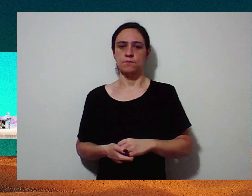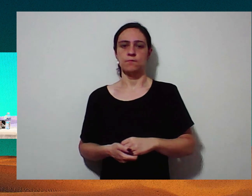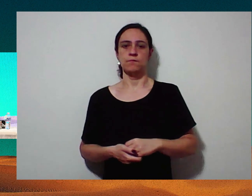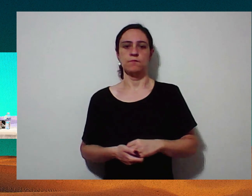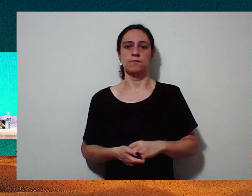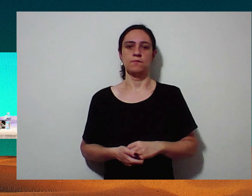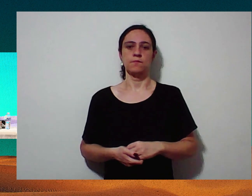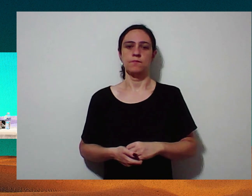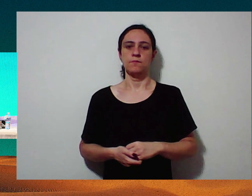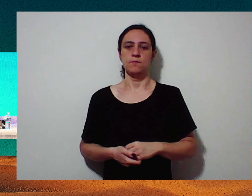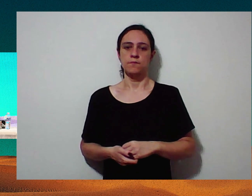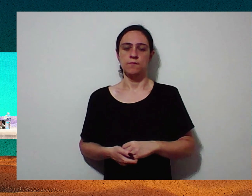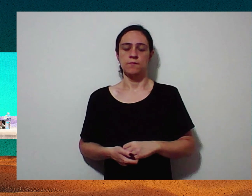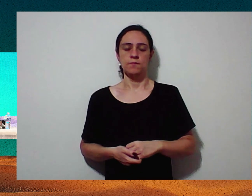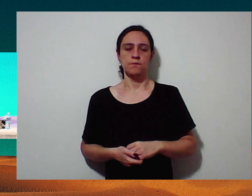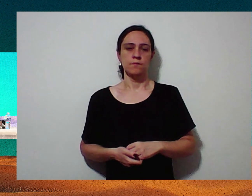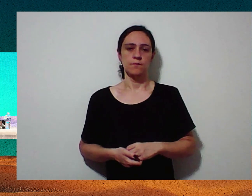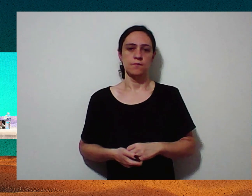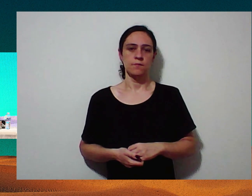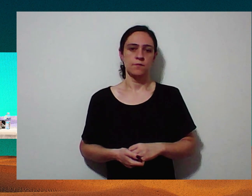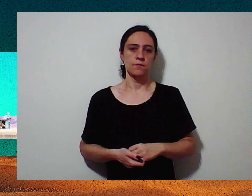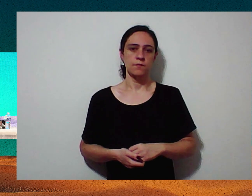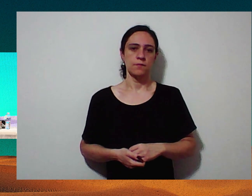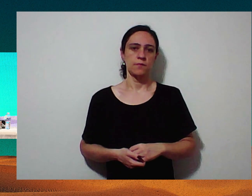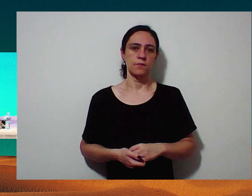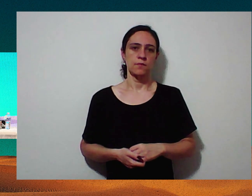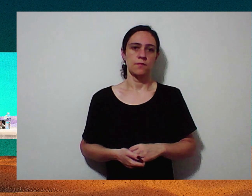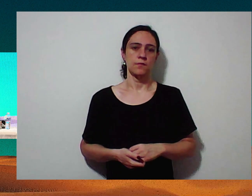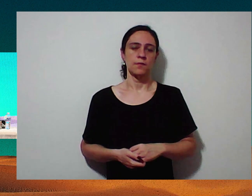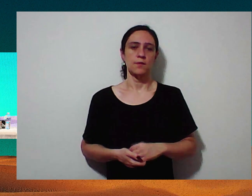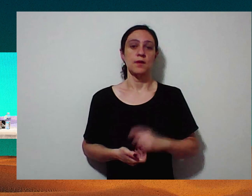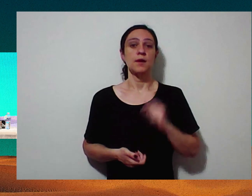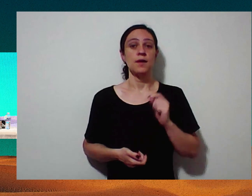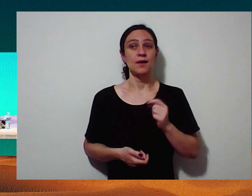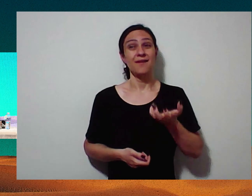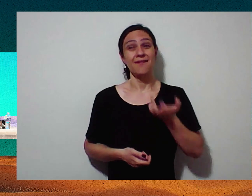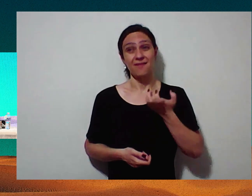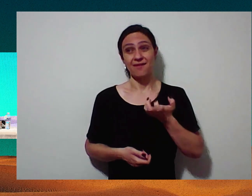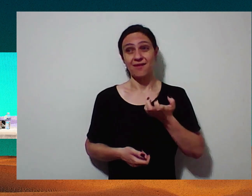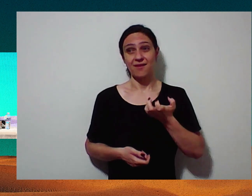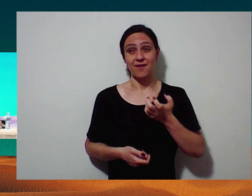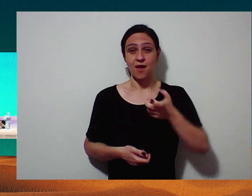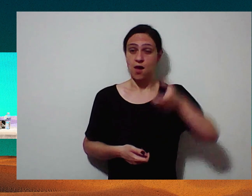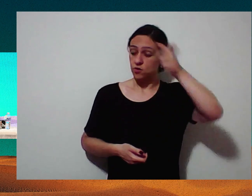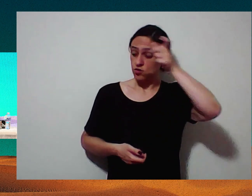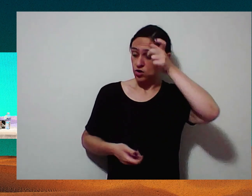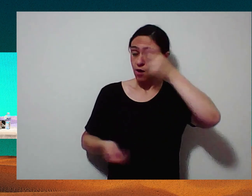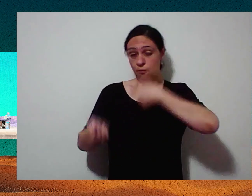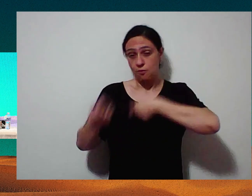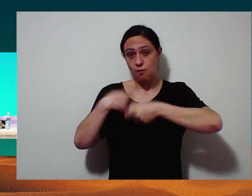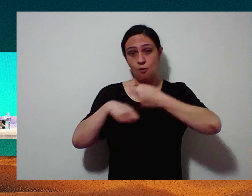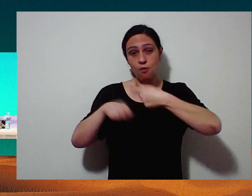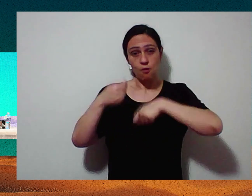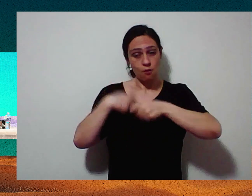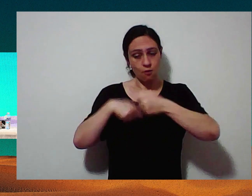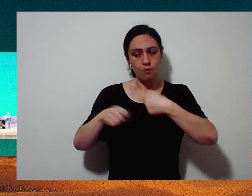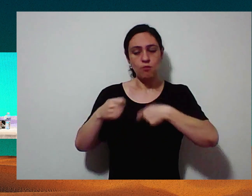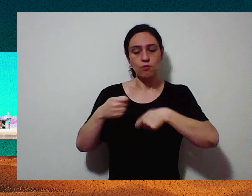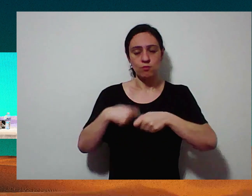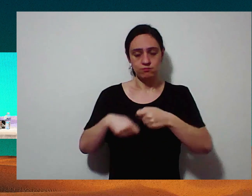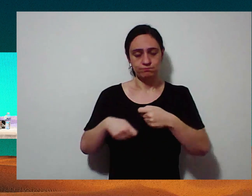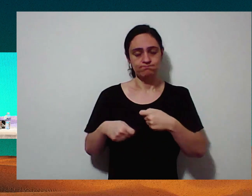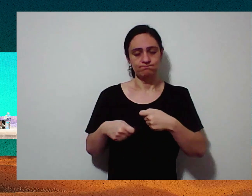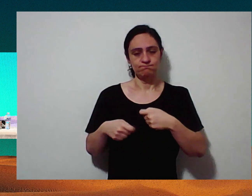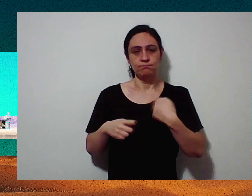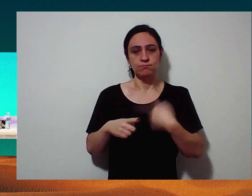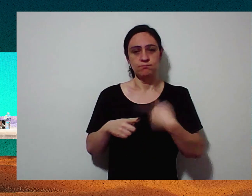Quem segue essa linha está na mão do diabo. Who seeks this line is at the hands of the devil, Porque segue a linha dele. because it's